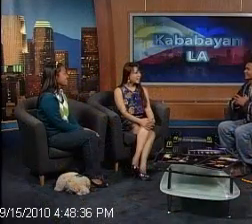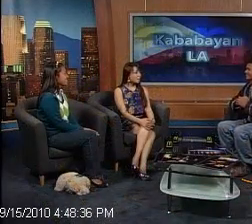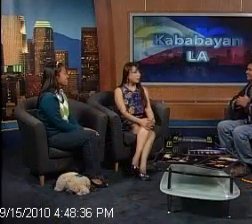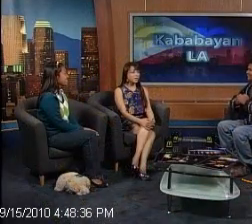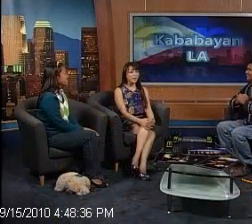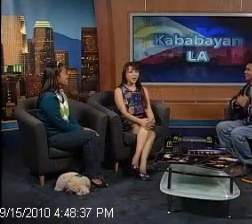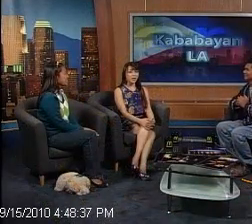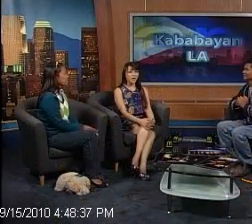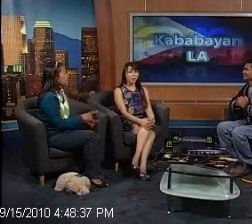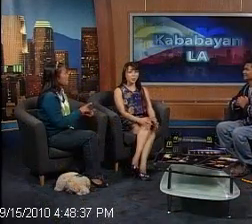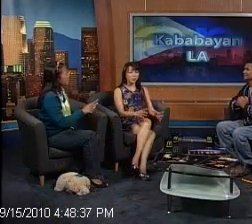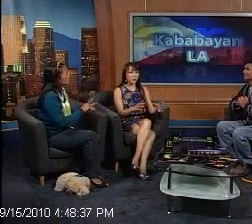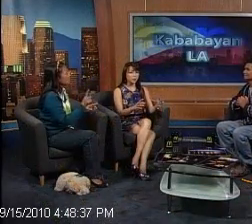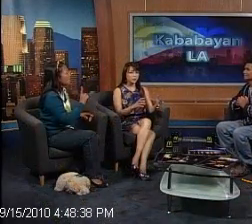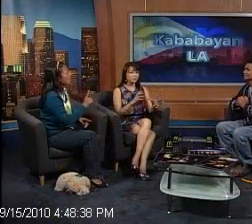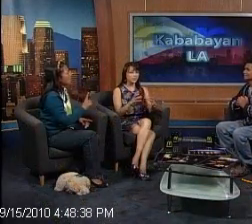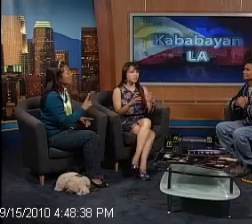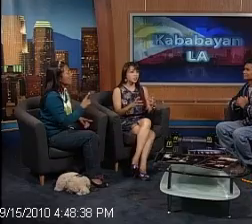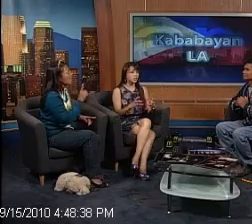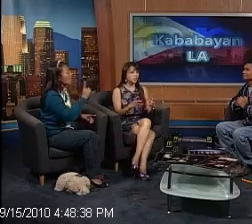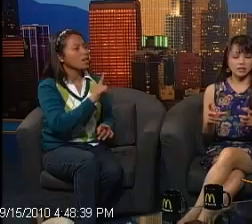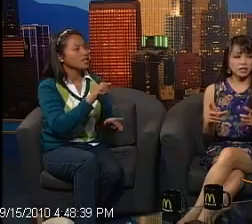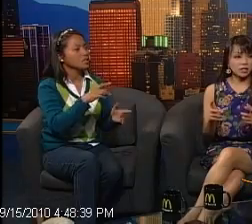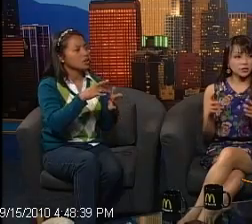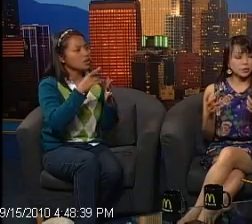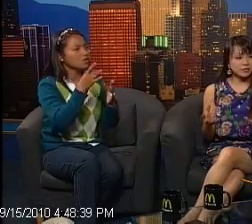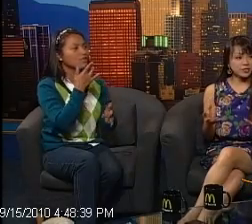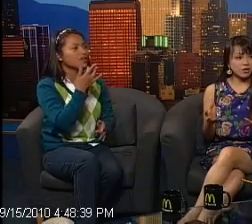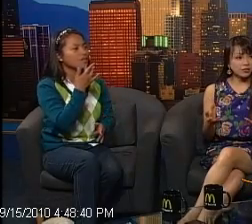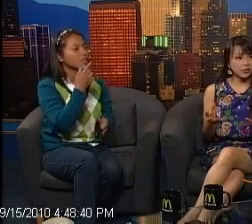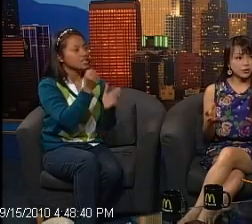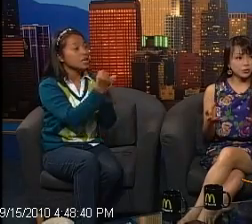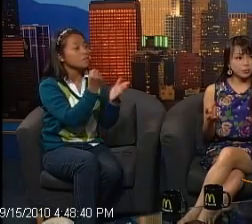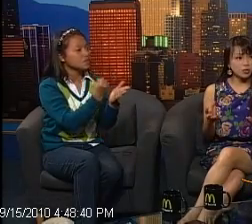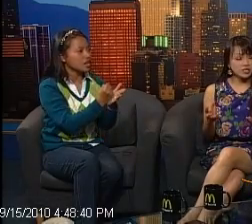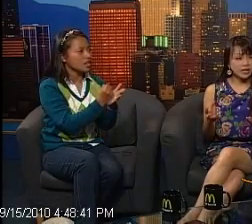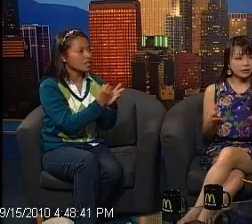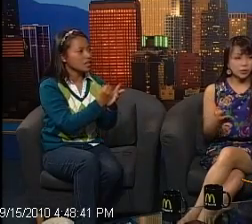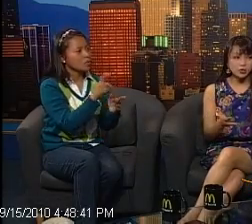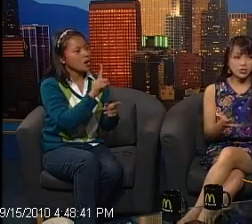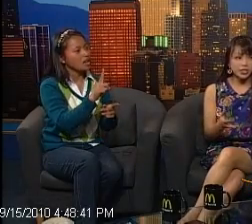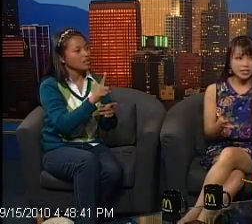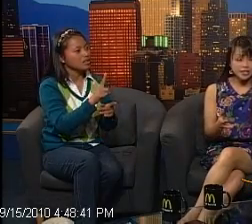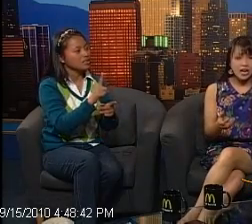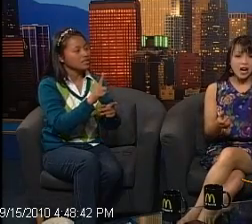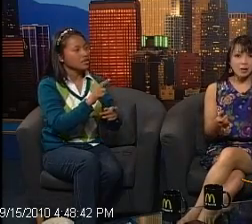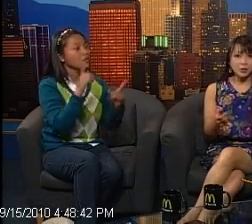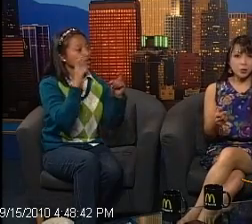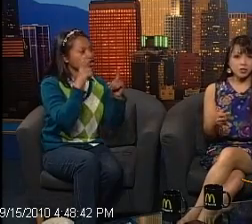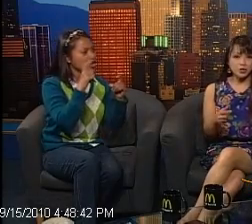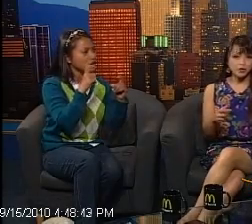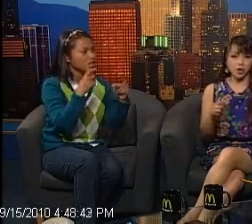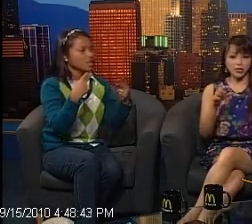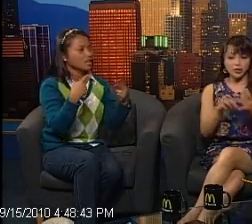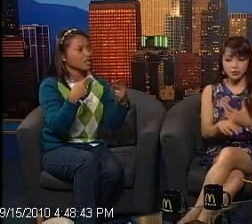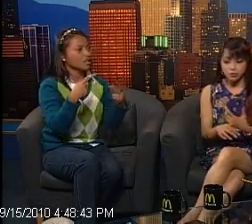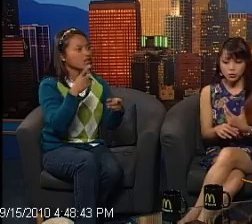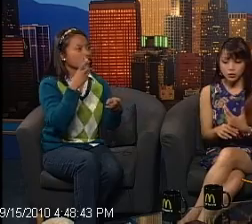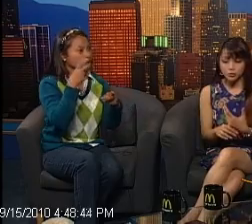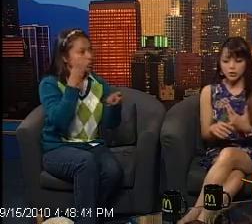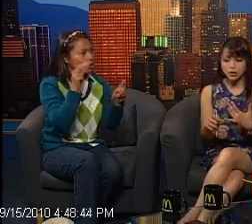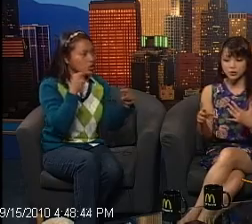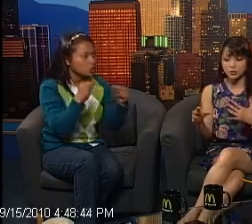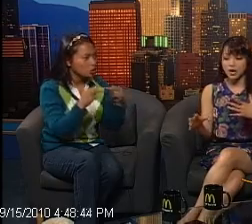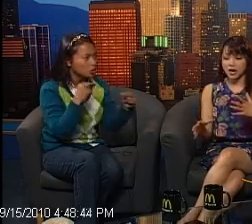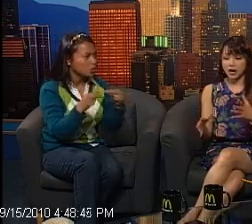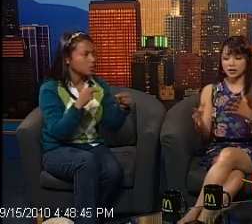All right. But what about, what's your favorite subject in terms of photography? Do you mostly, like a photojournalist, do you mostly do hard news,